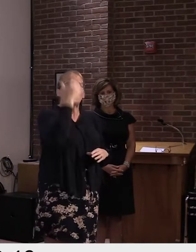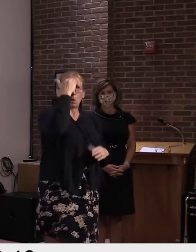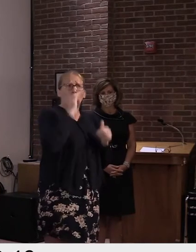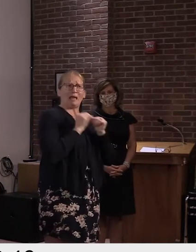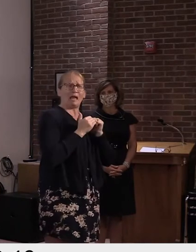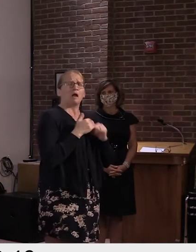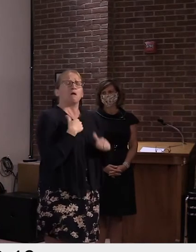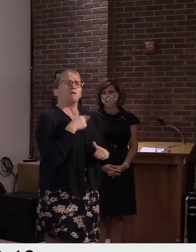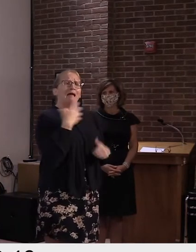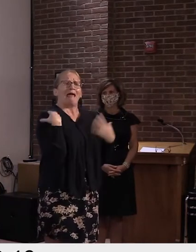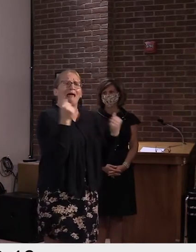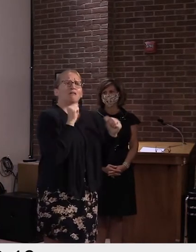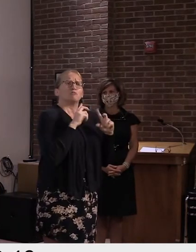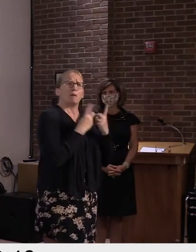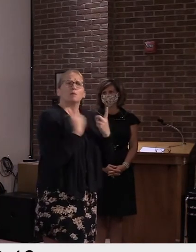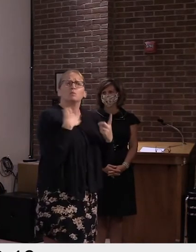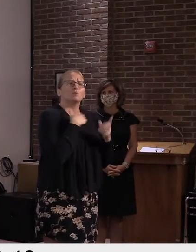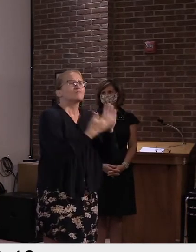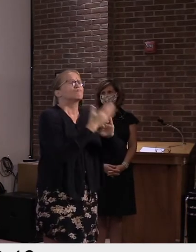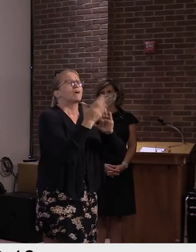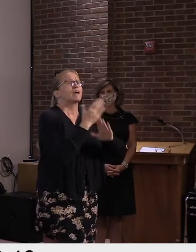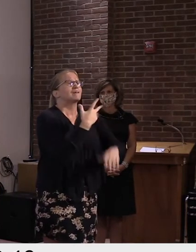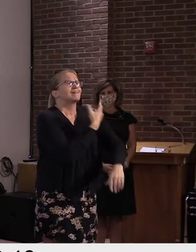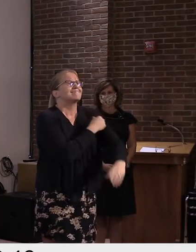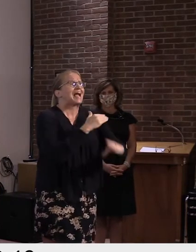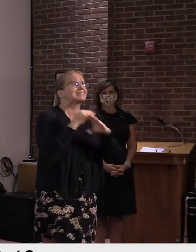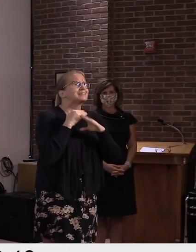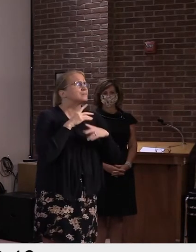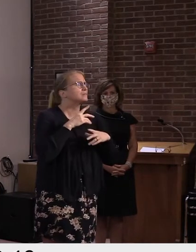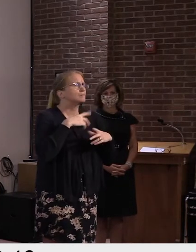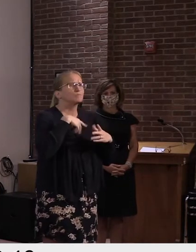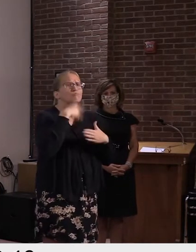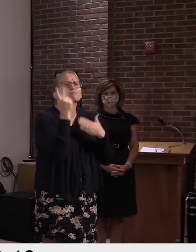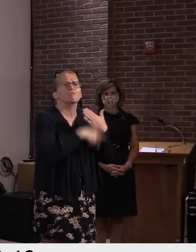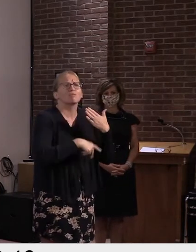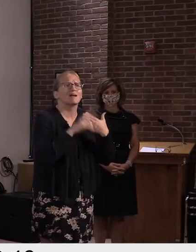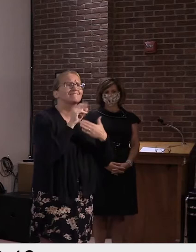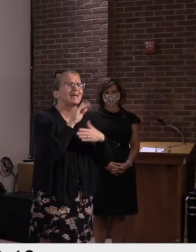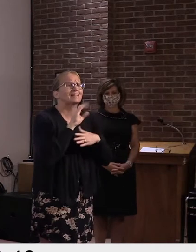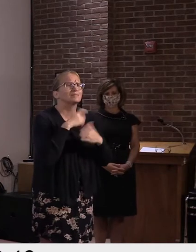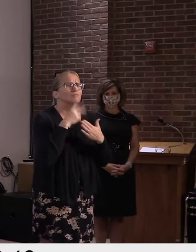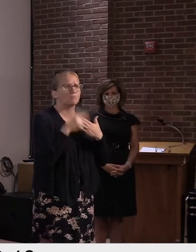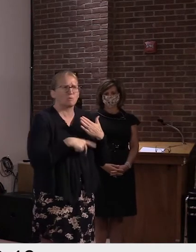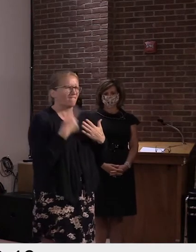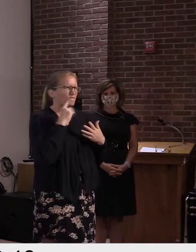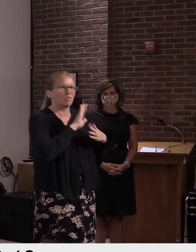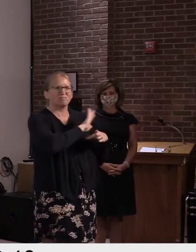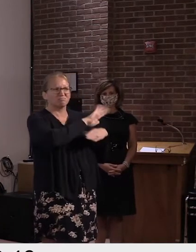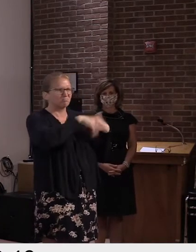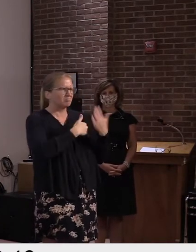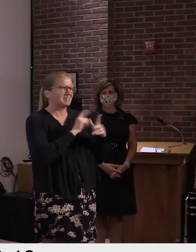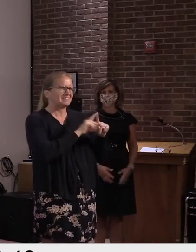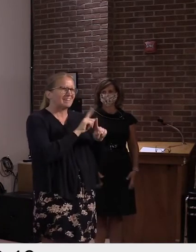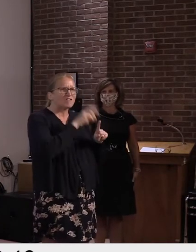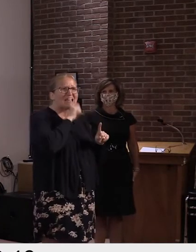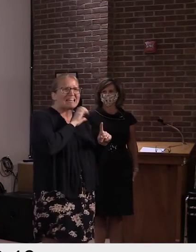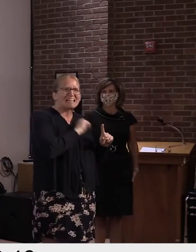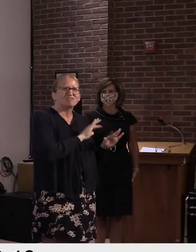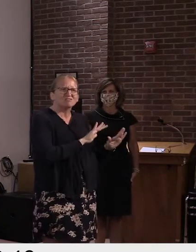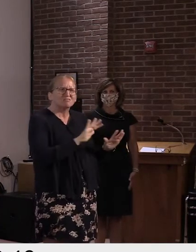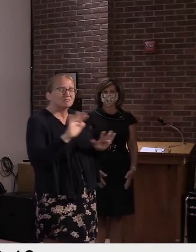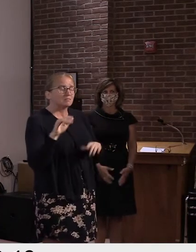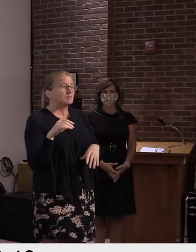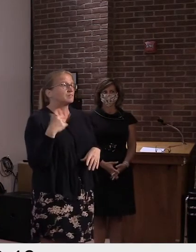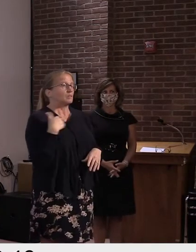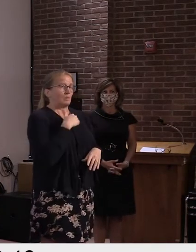program across the state, across all ages. So we need to apply that vaccine